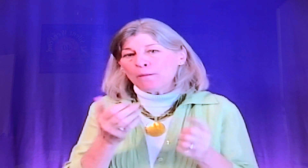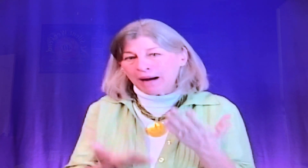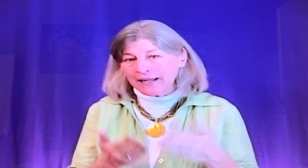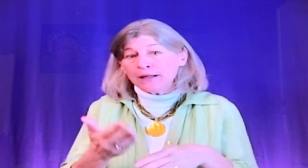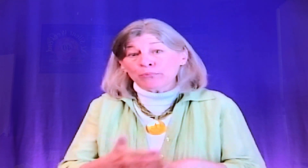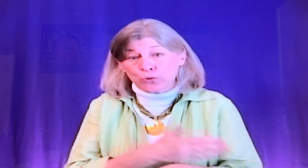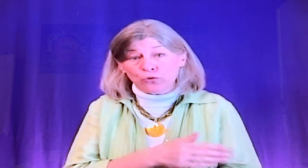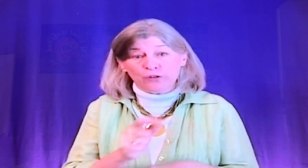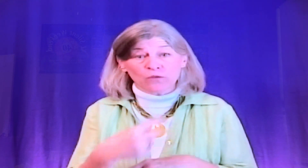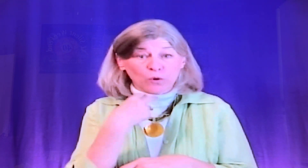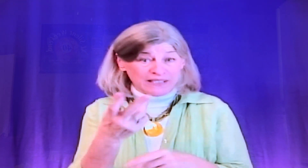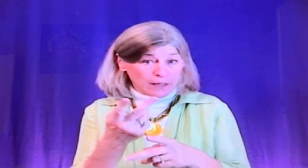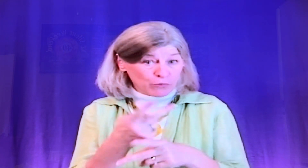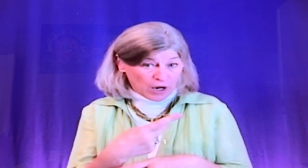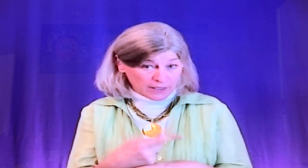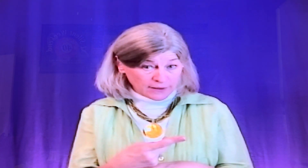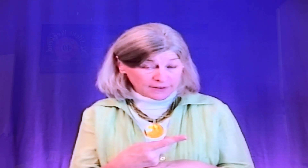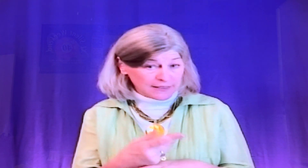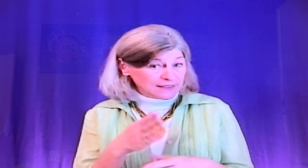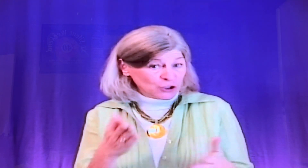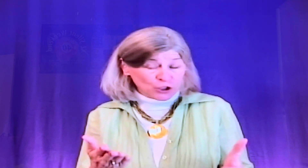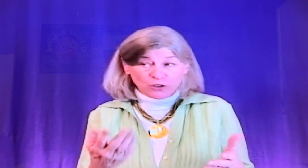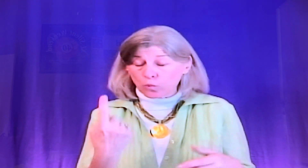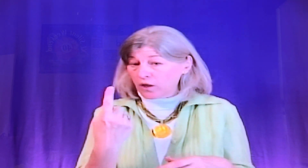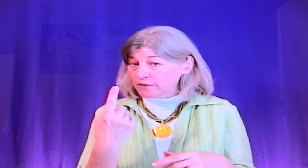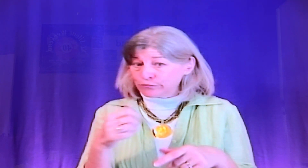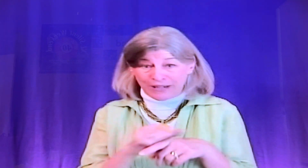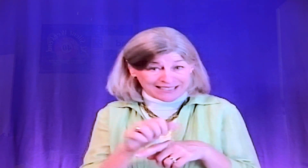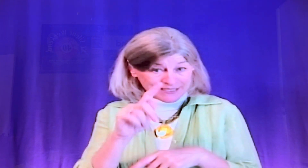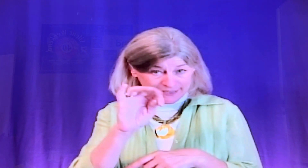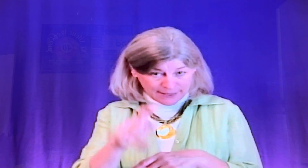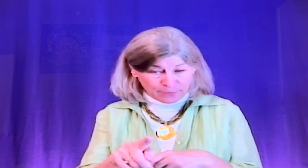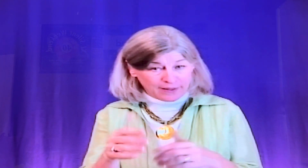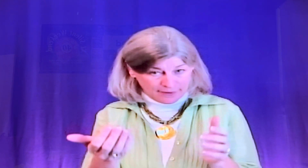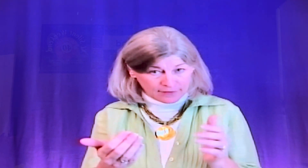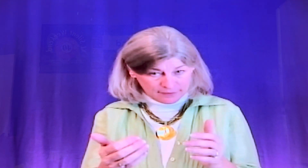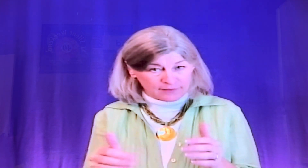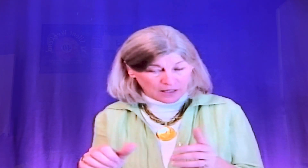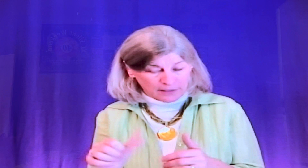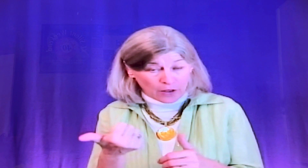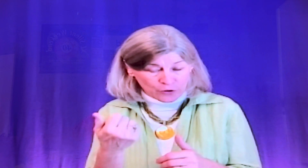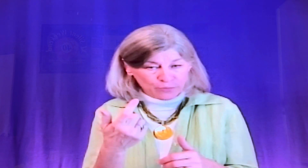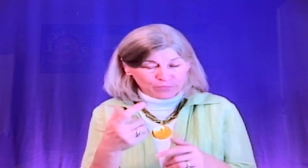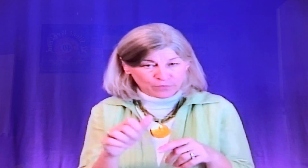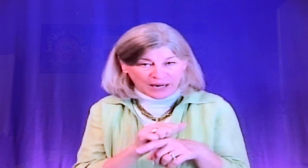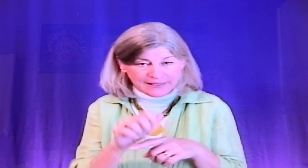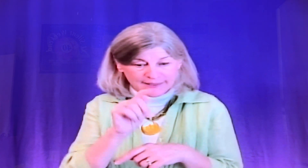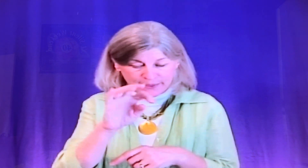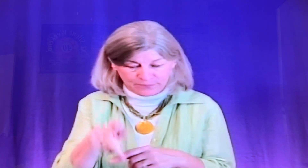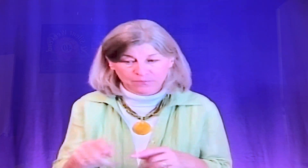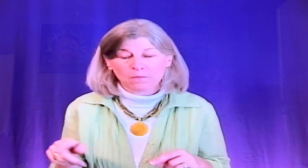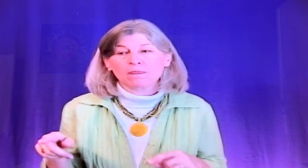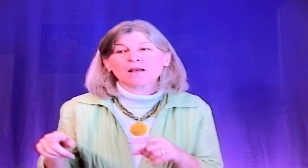might improve your voicing product. And this is just one practice tip, another practice tip.